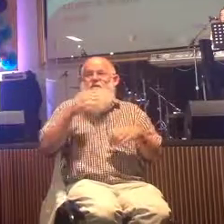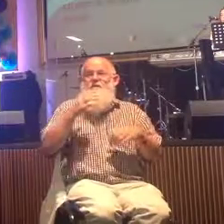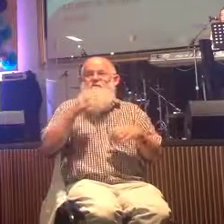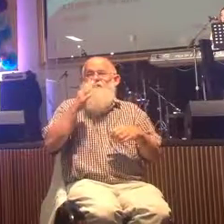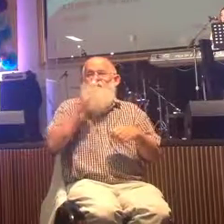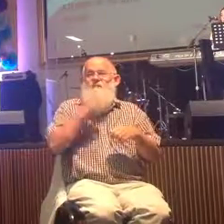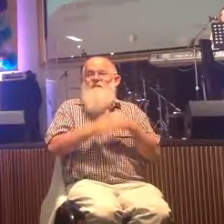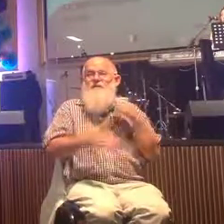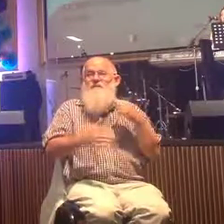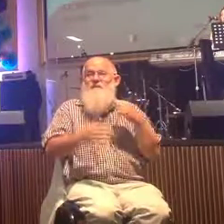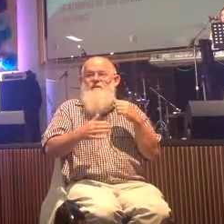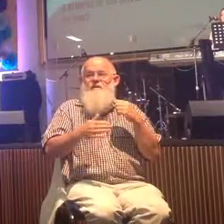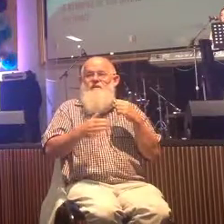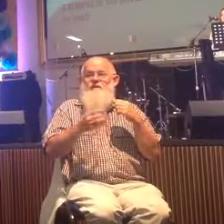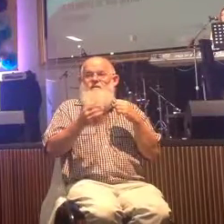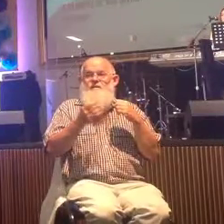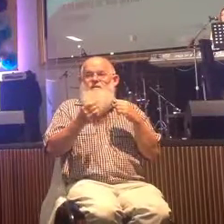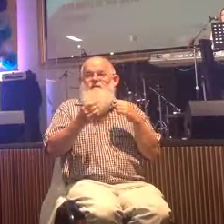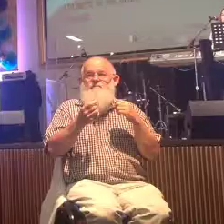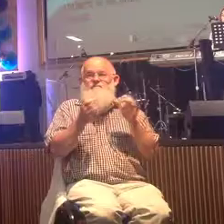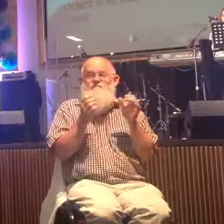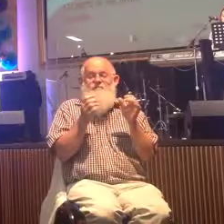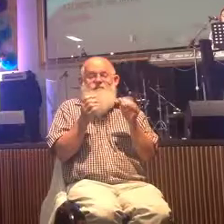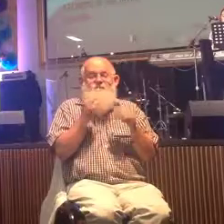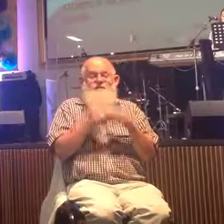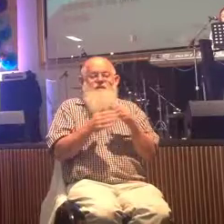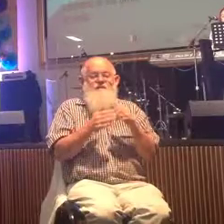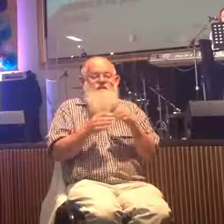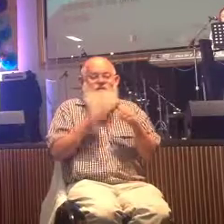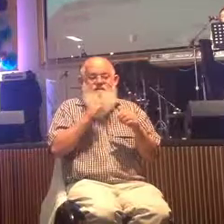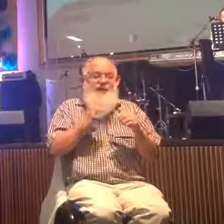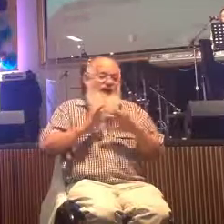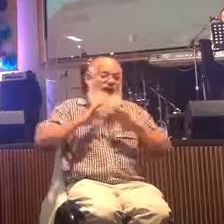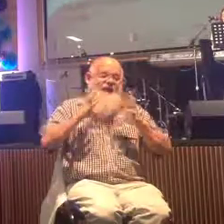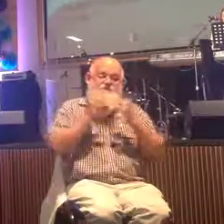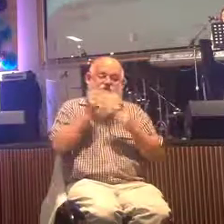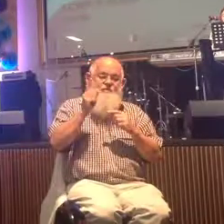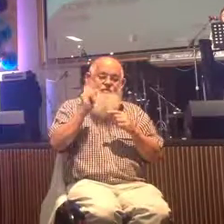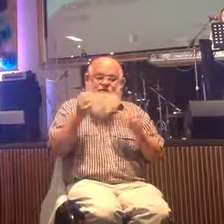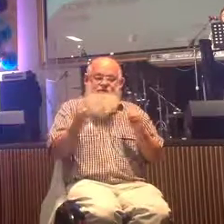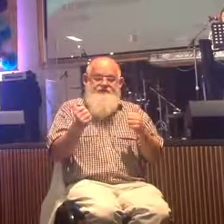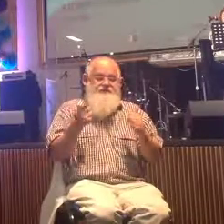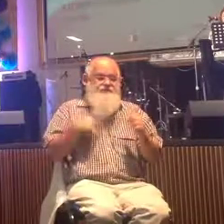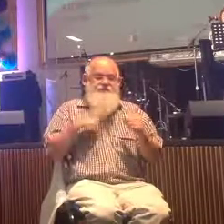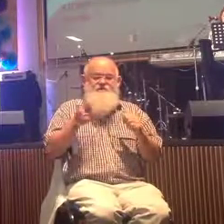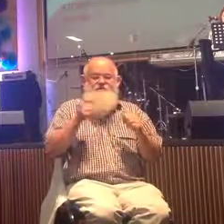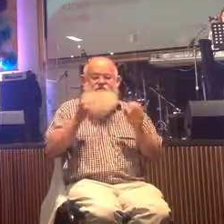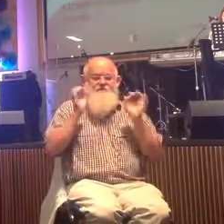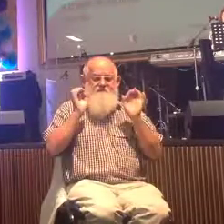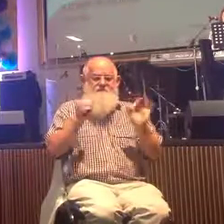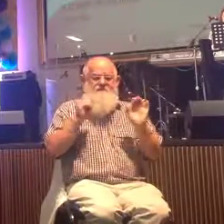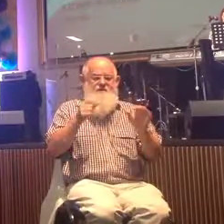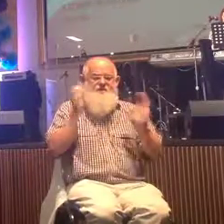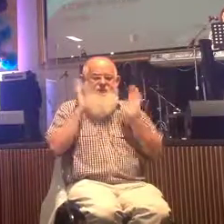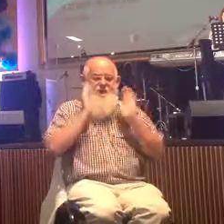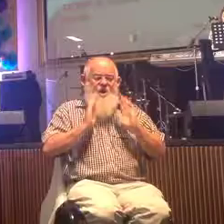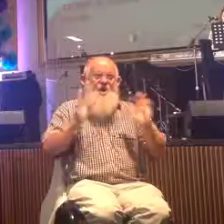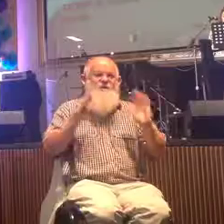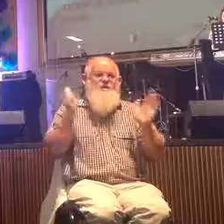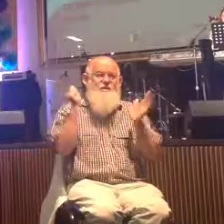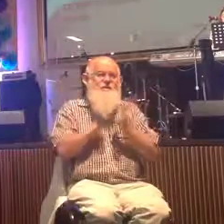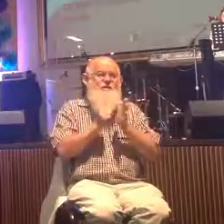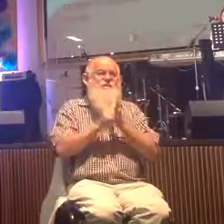scratch the surface of what you've done for us. You are perfect. You You are holy. You are righteous. And